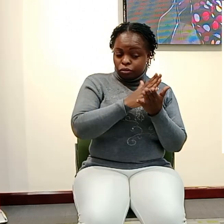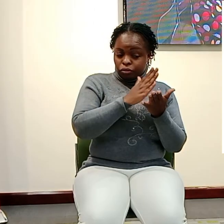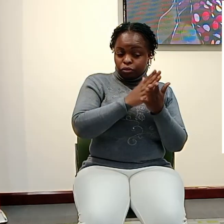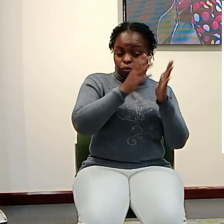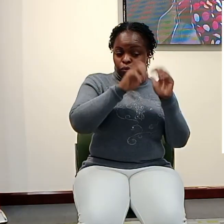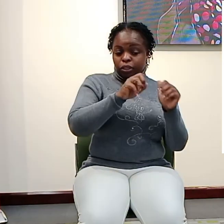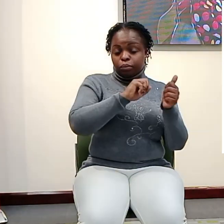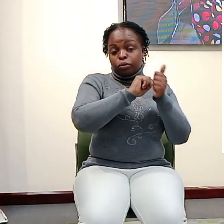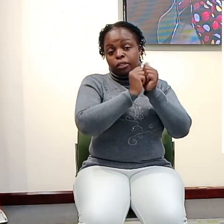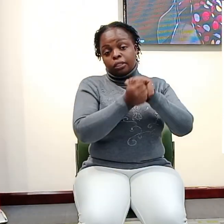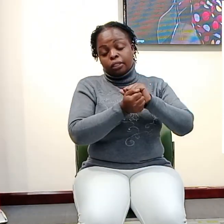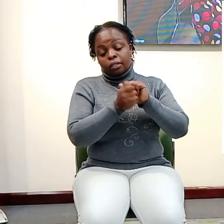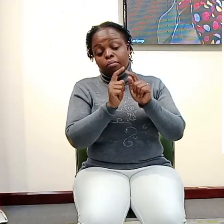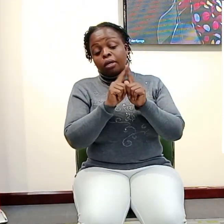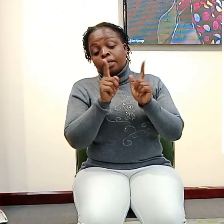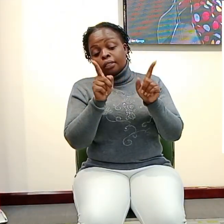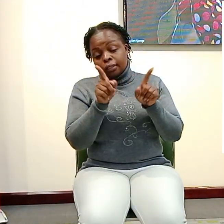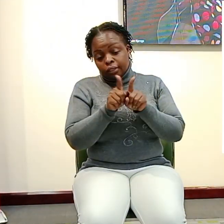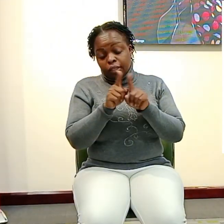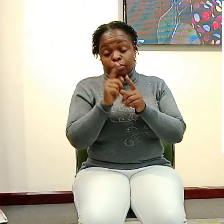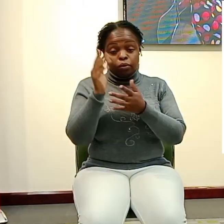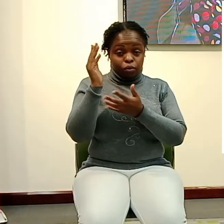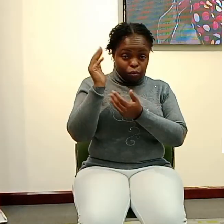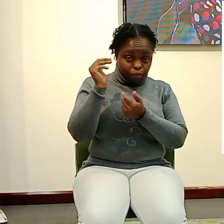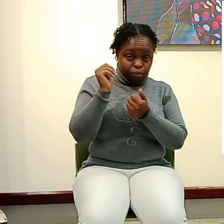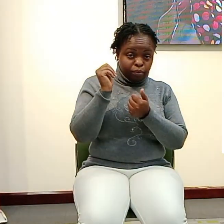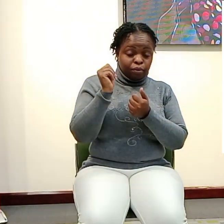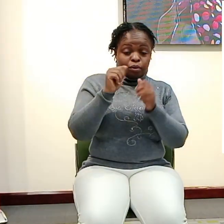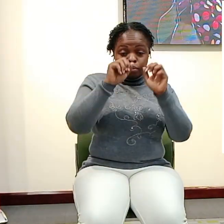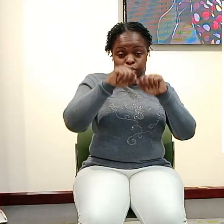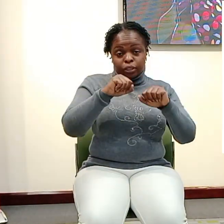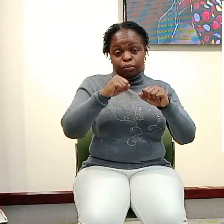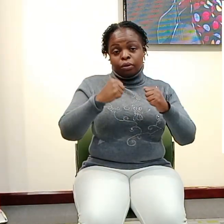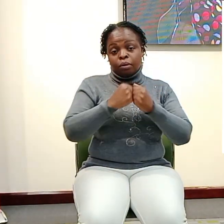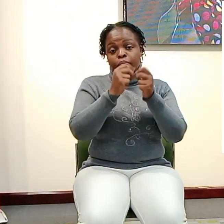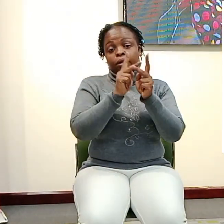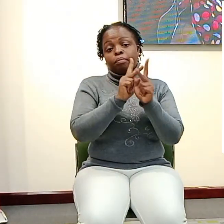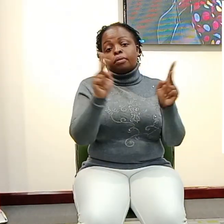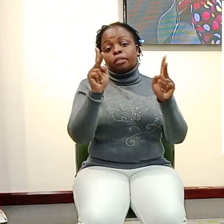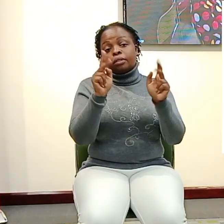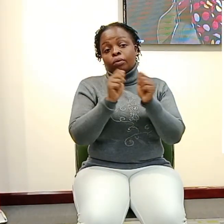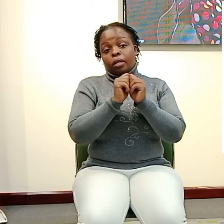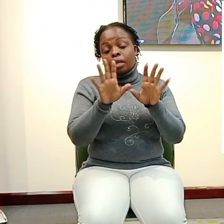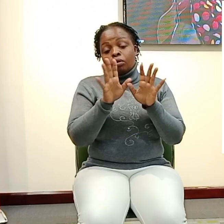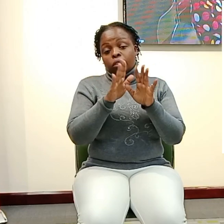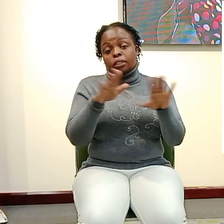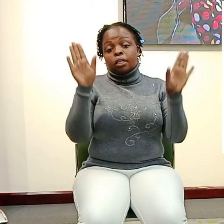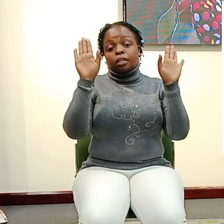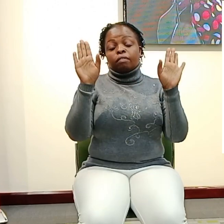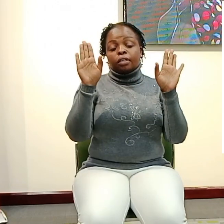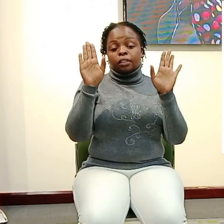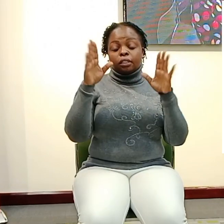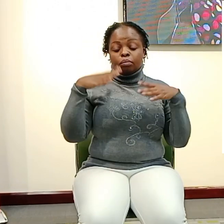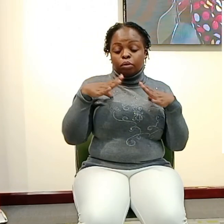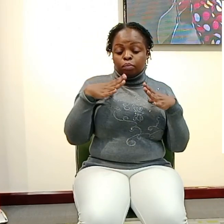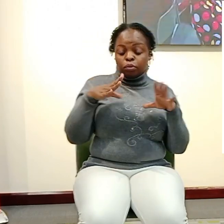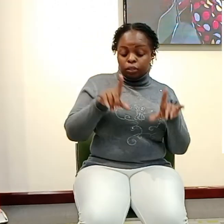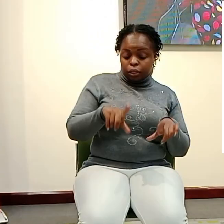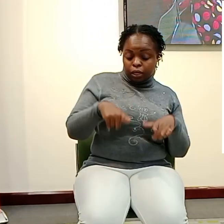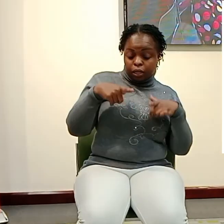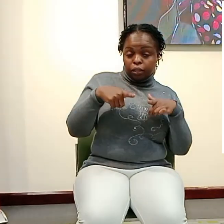change. But we hope it can be done peacefully and without sacrifice of people's lives and human